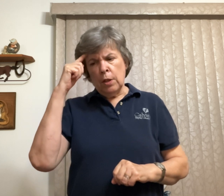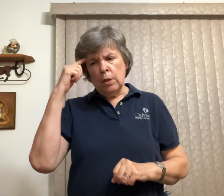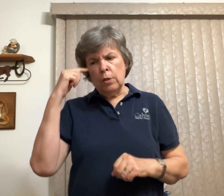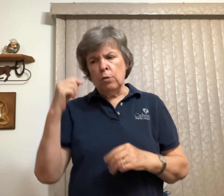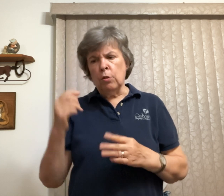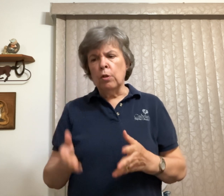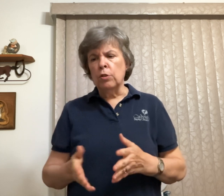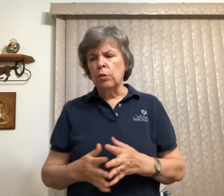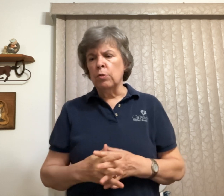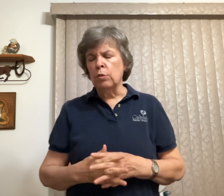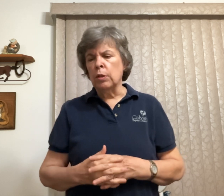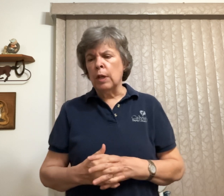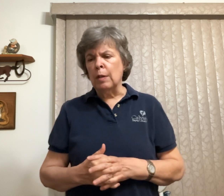You could use,